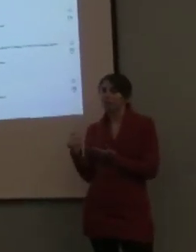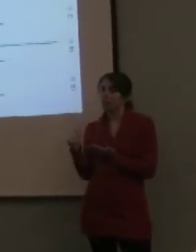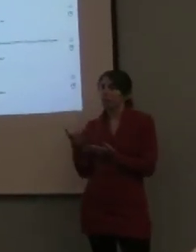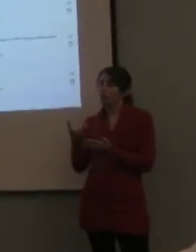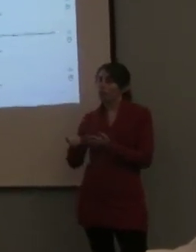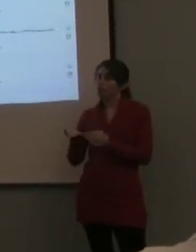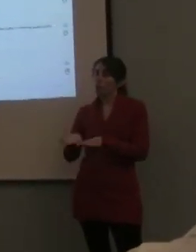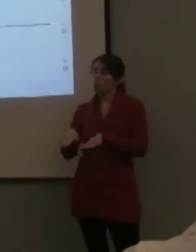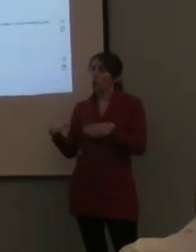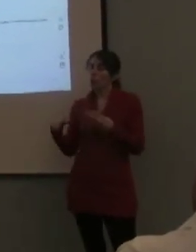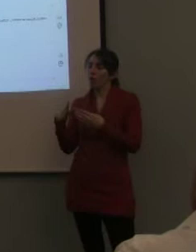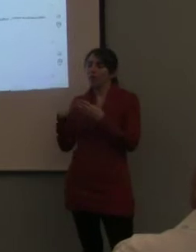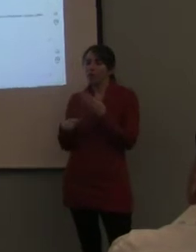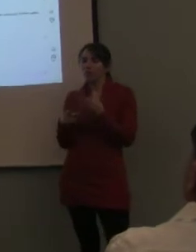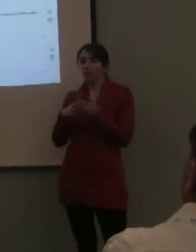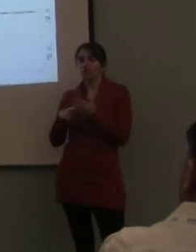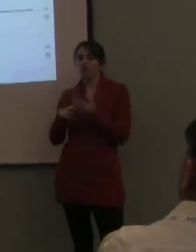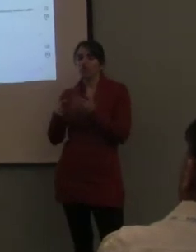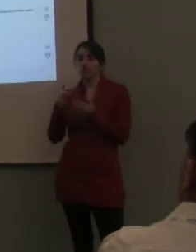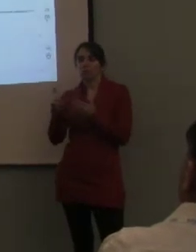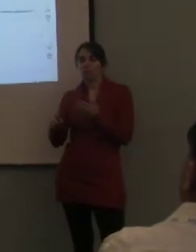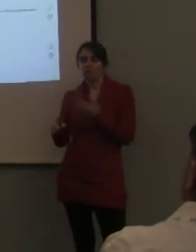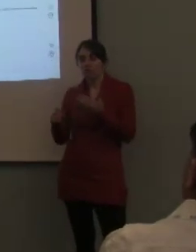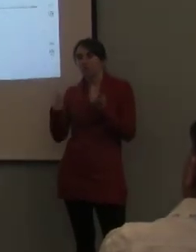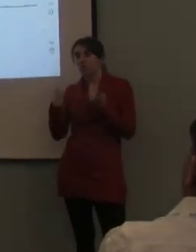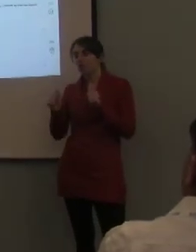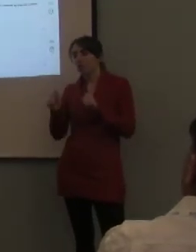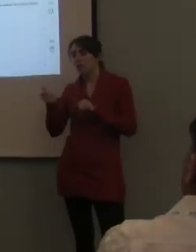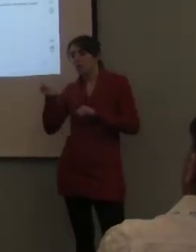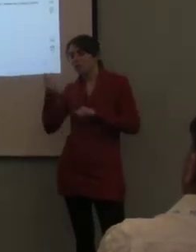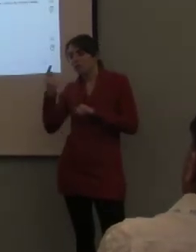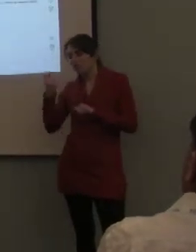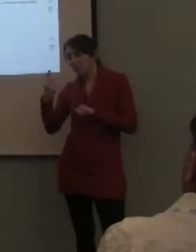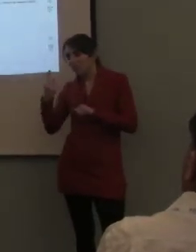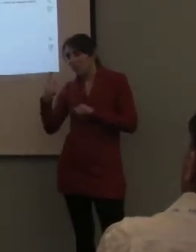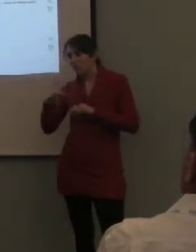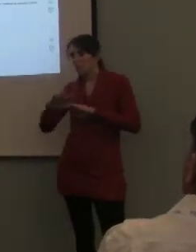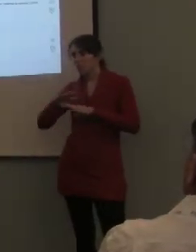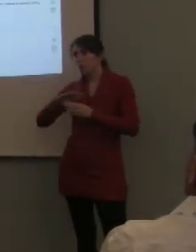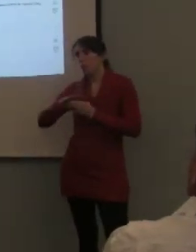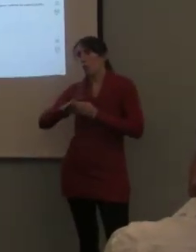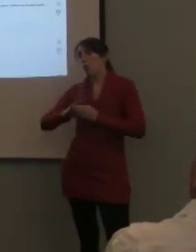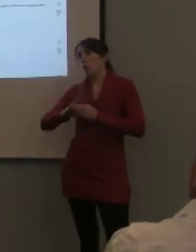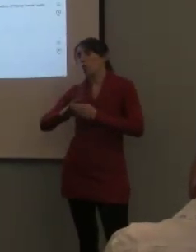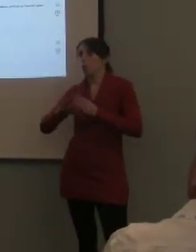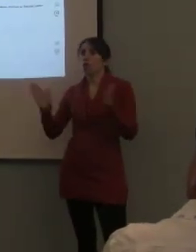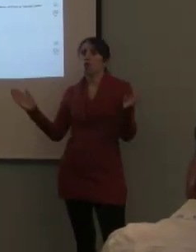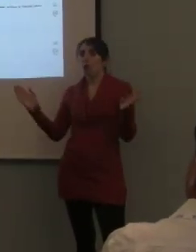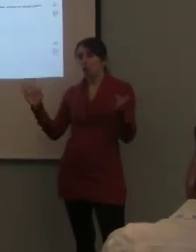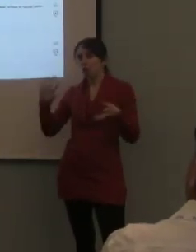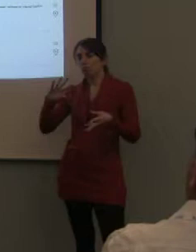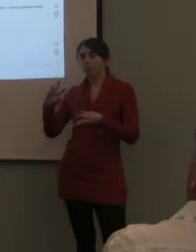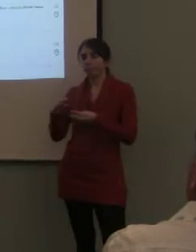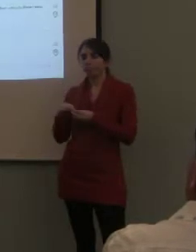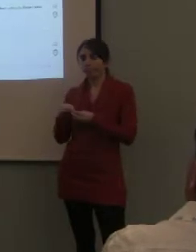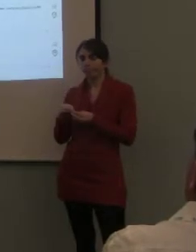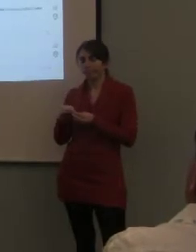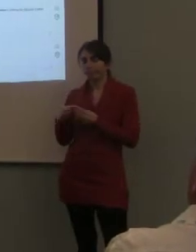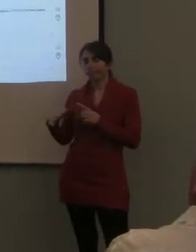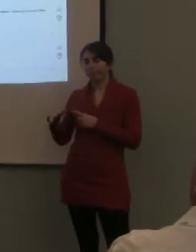open-ended research question, trying to understand the overall context